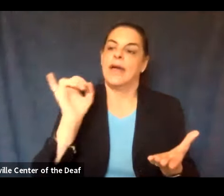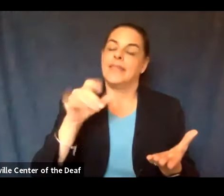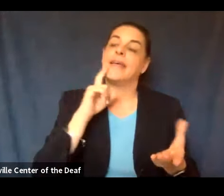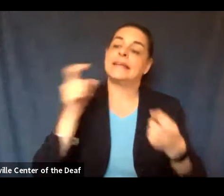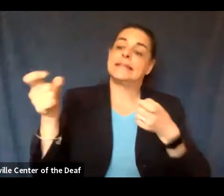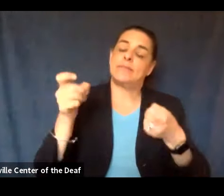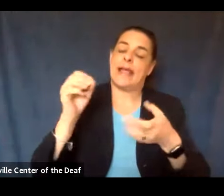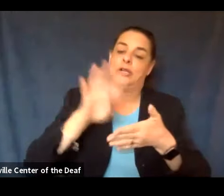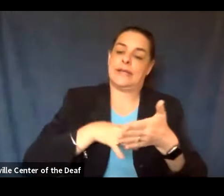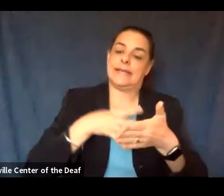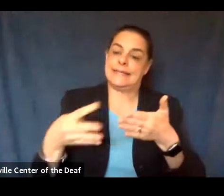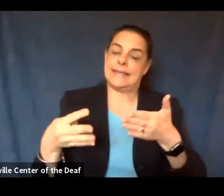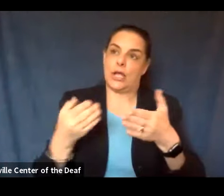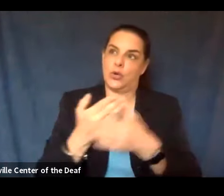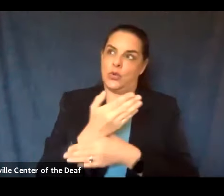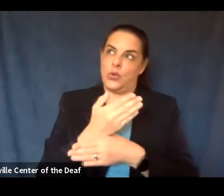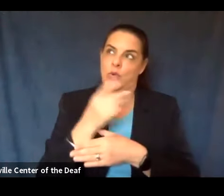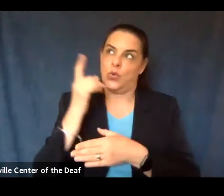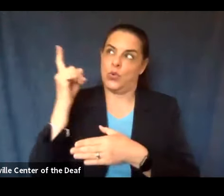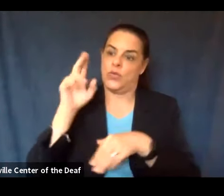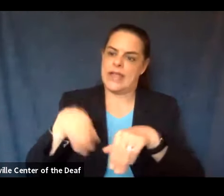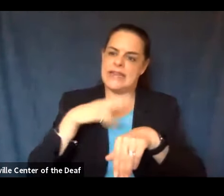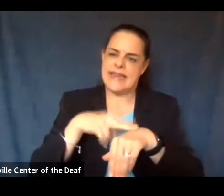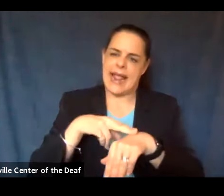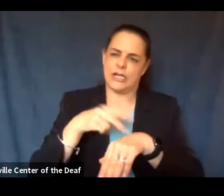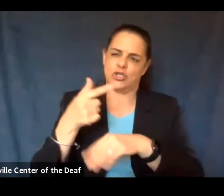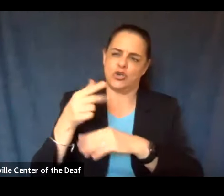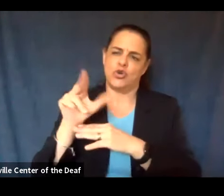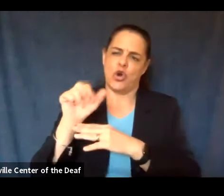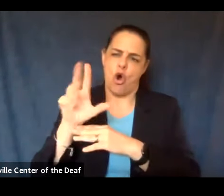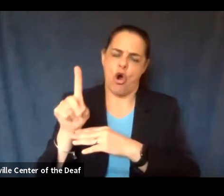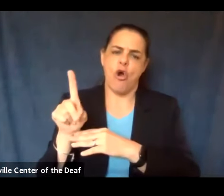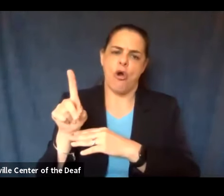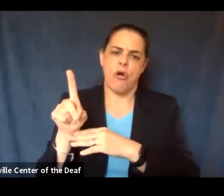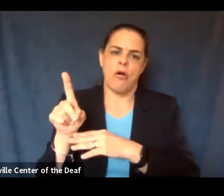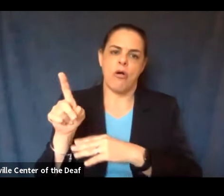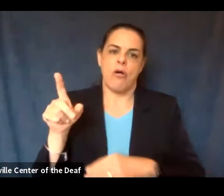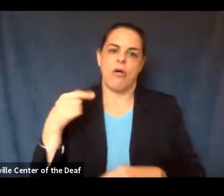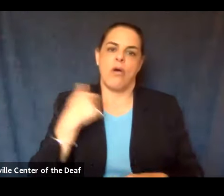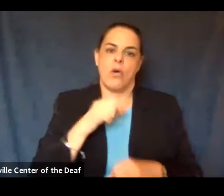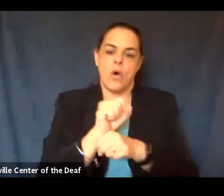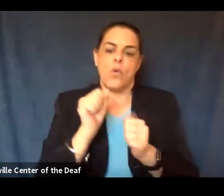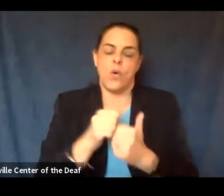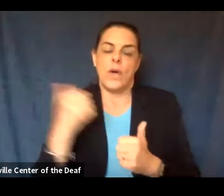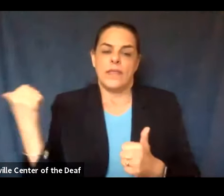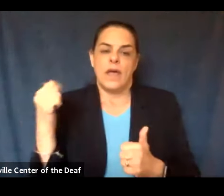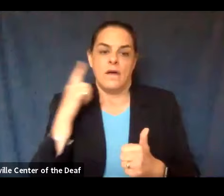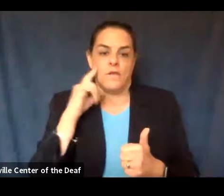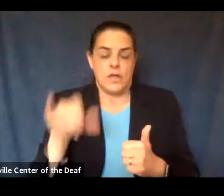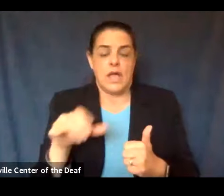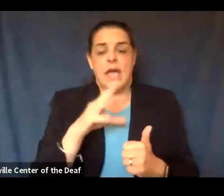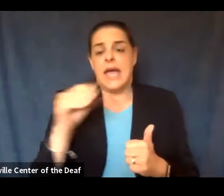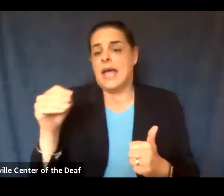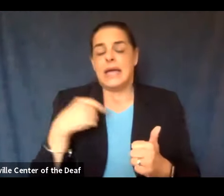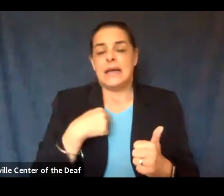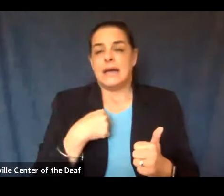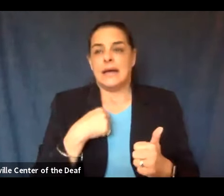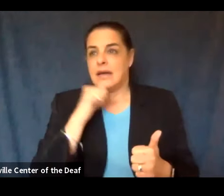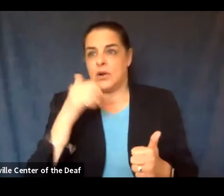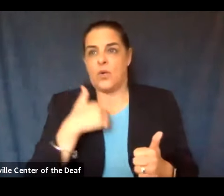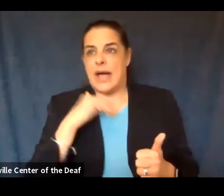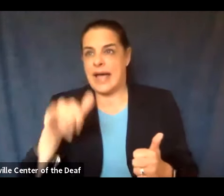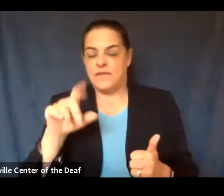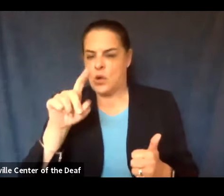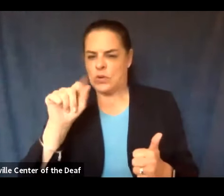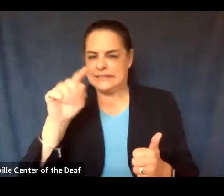and scheduled by the National Guard. And we're working with them to do that. And I do not have those dates off the top